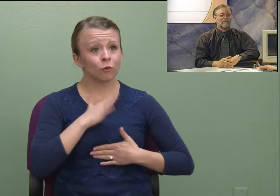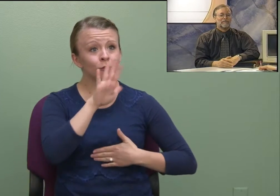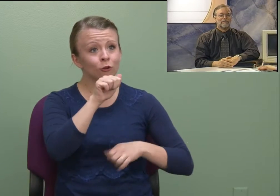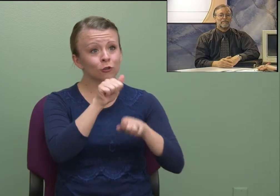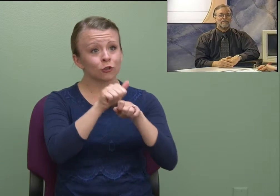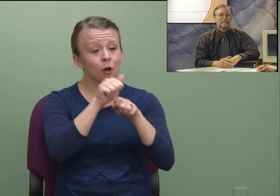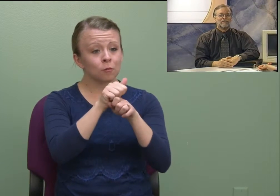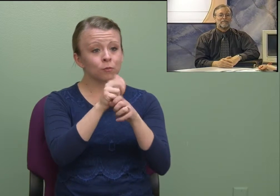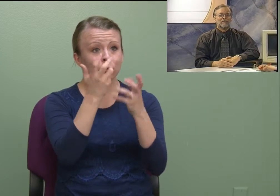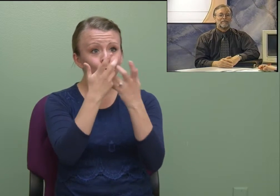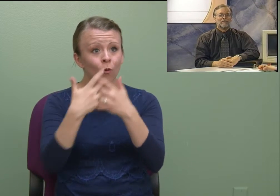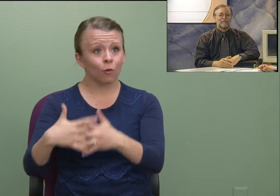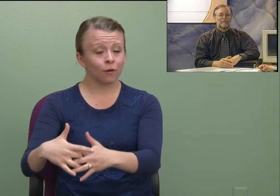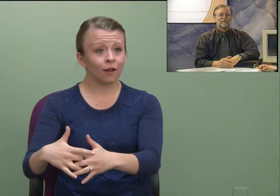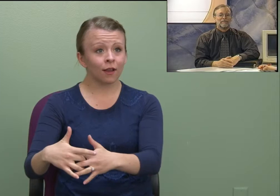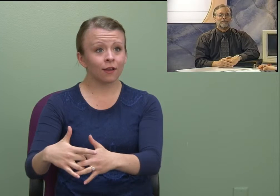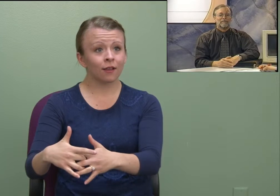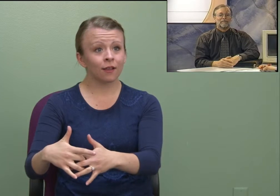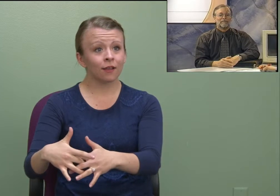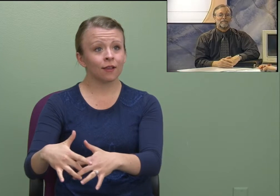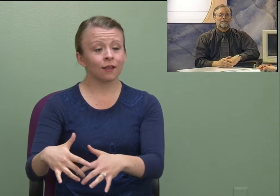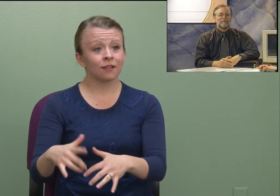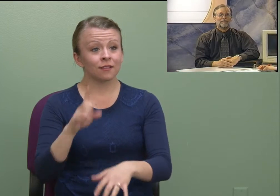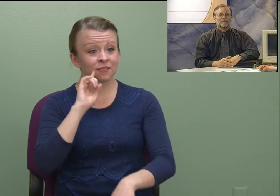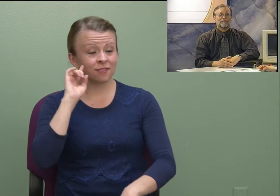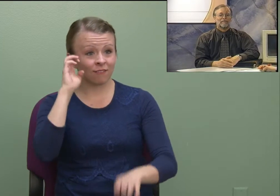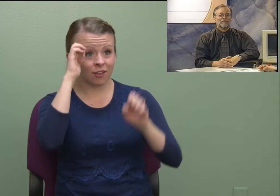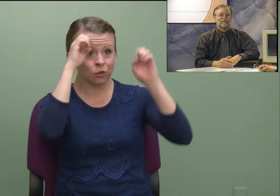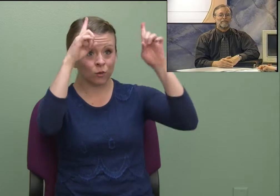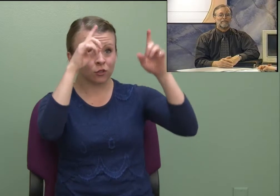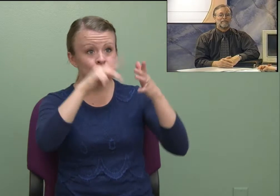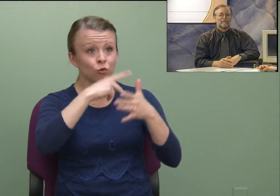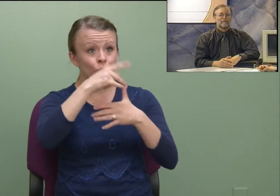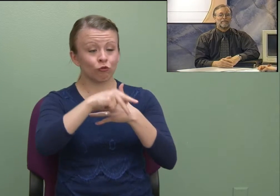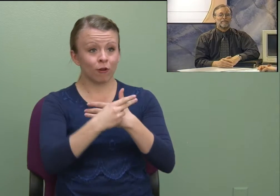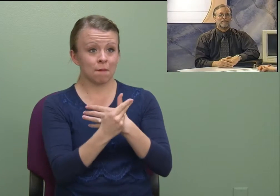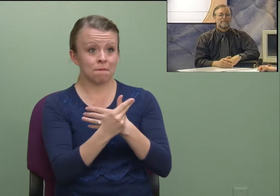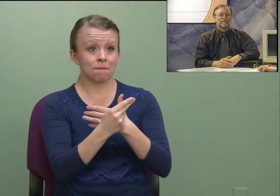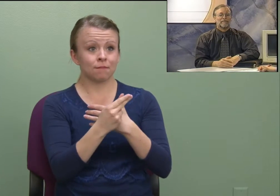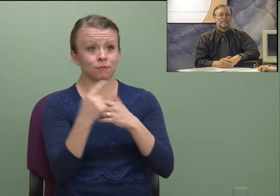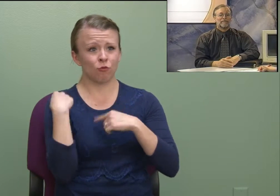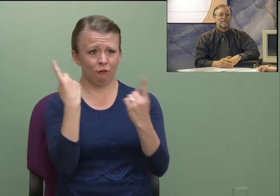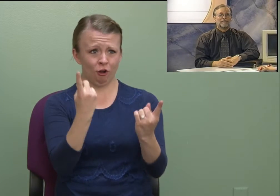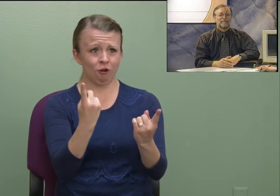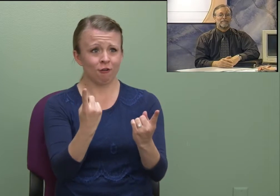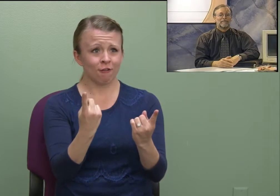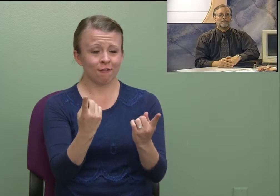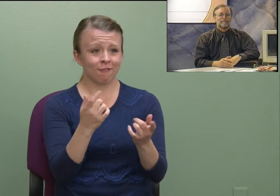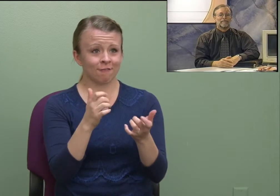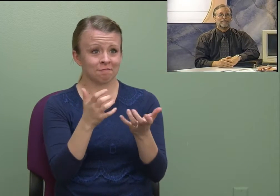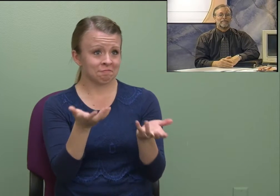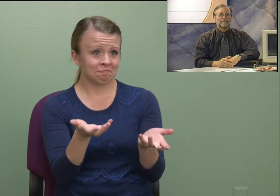of coordinating the deaf education program so far?